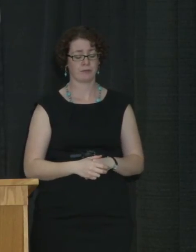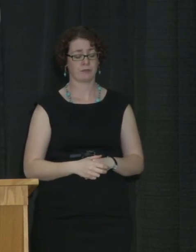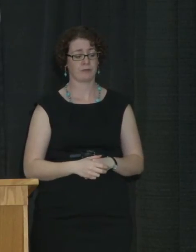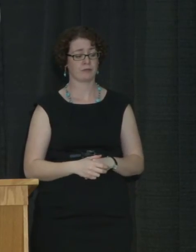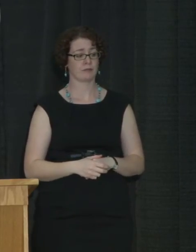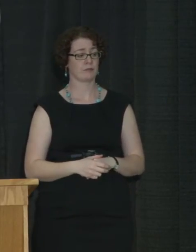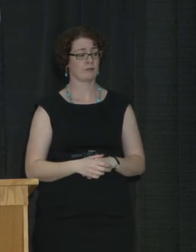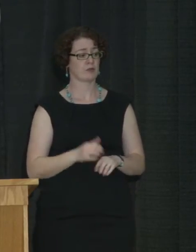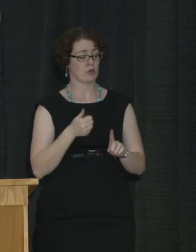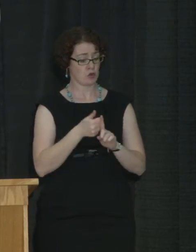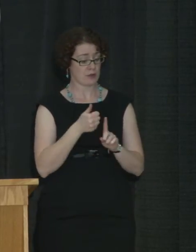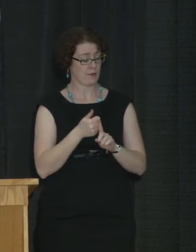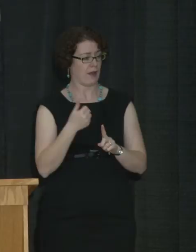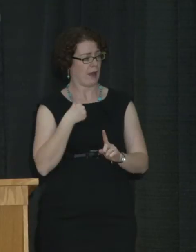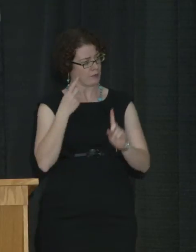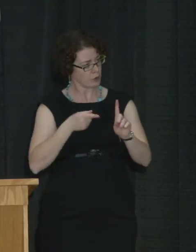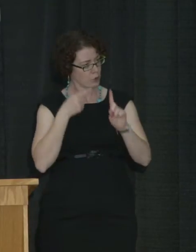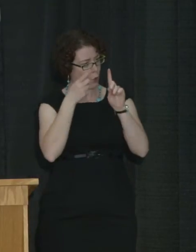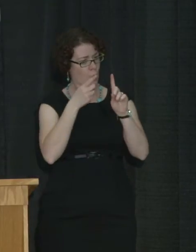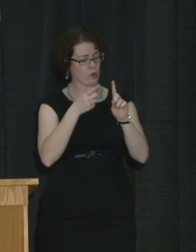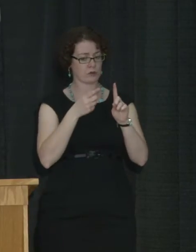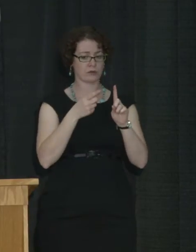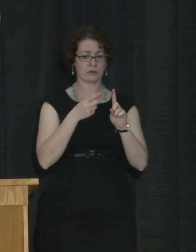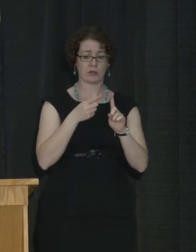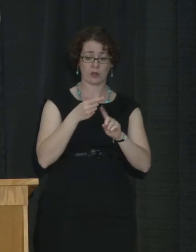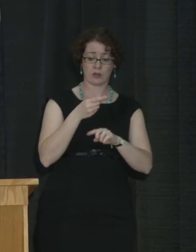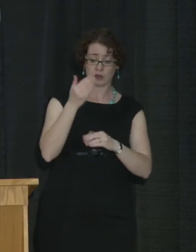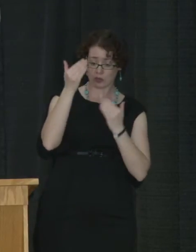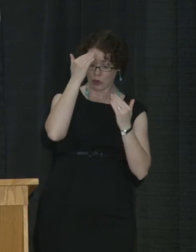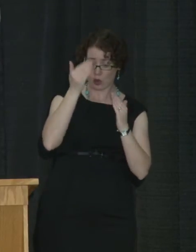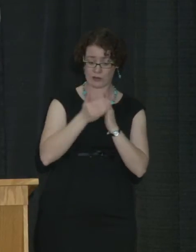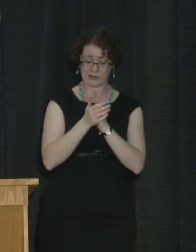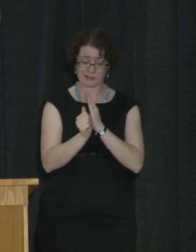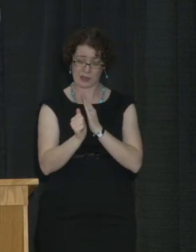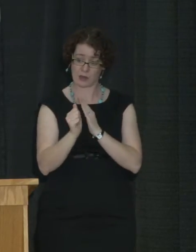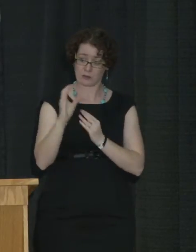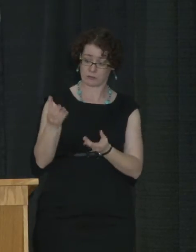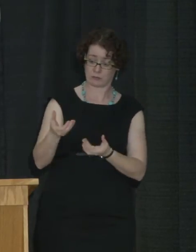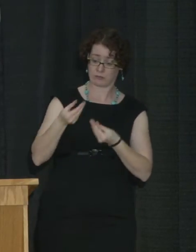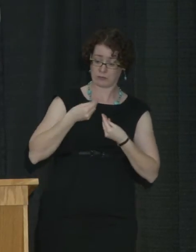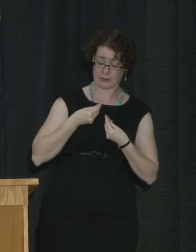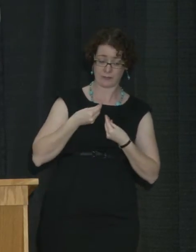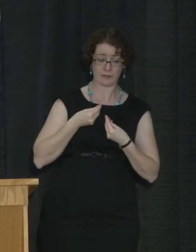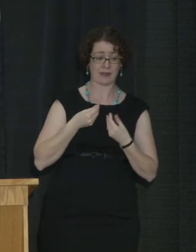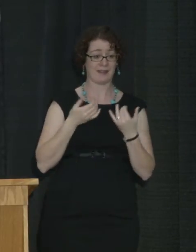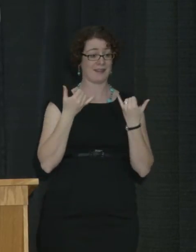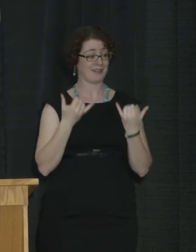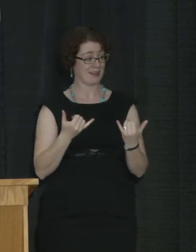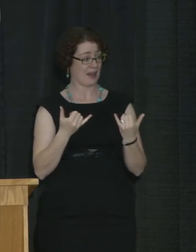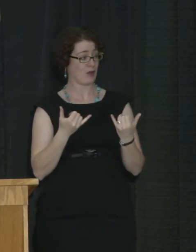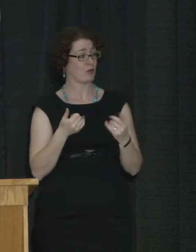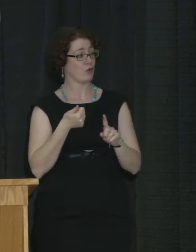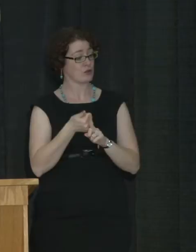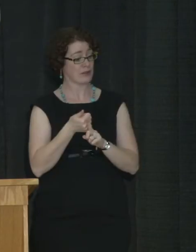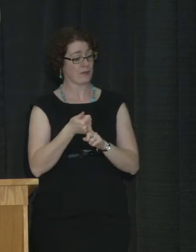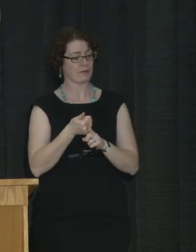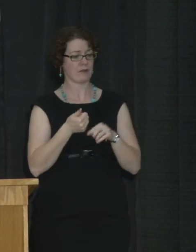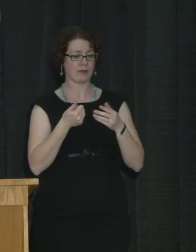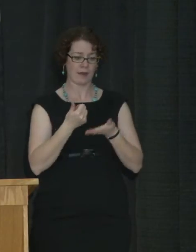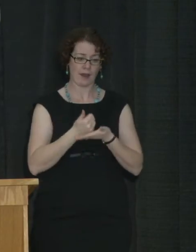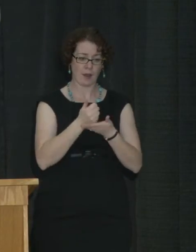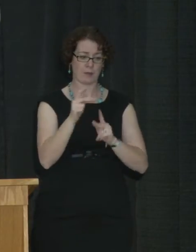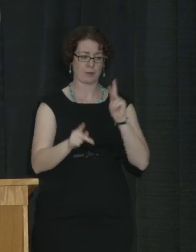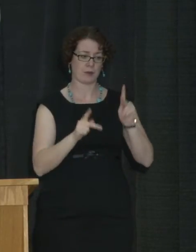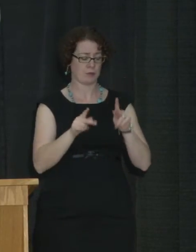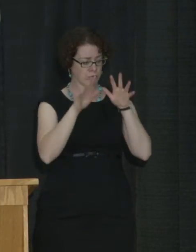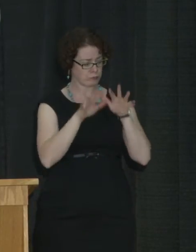Gabrielle was fueled by her own goal, empowered by the knowledge and skills to achieve it. And now, she's paying it forward